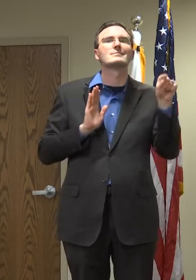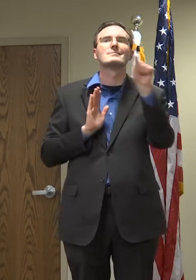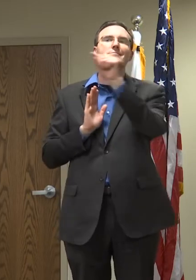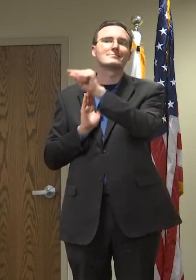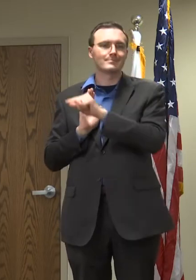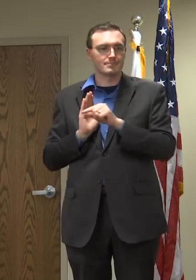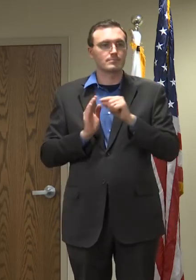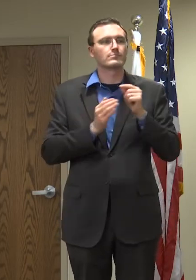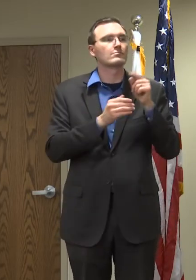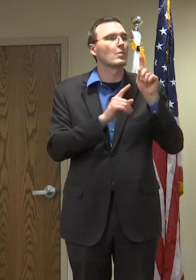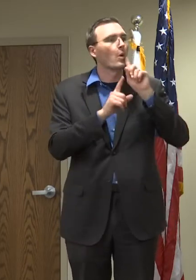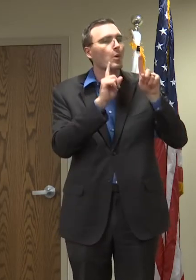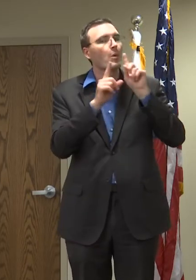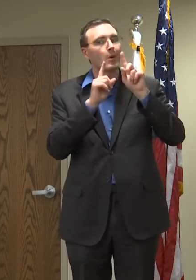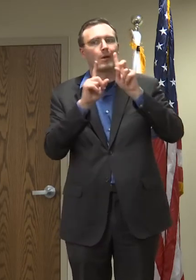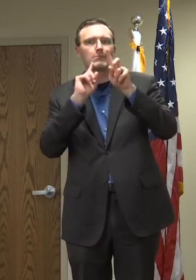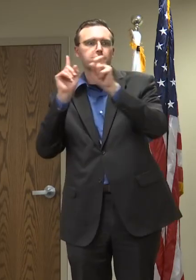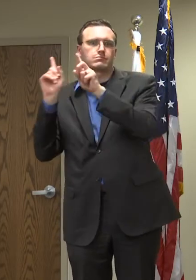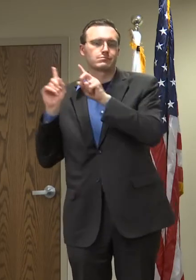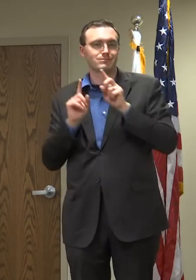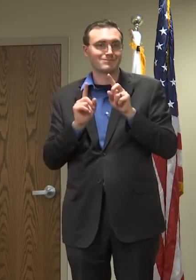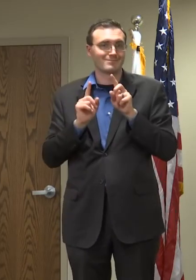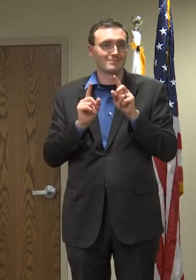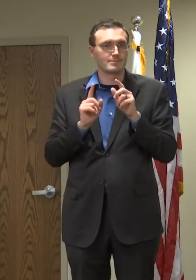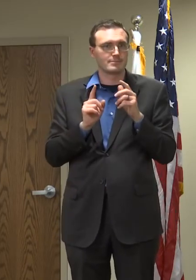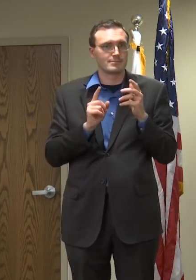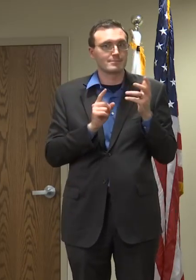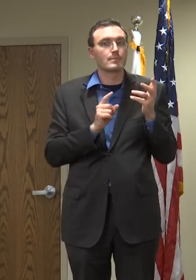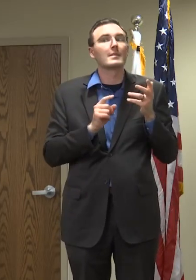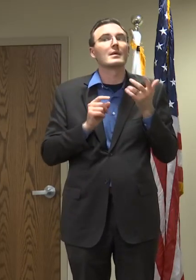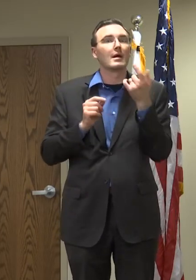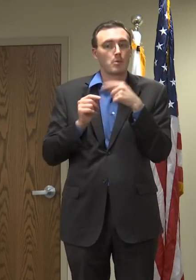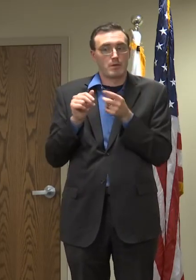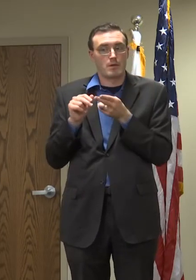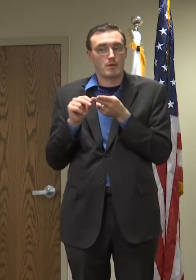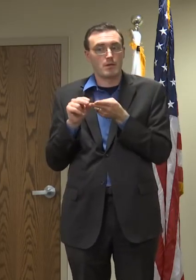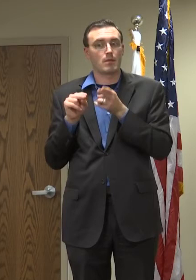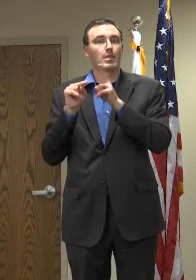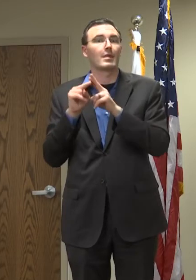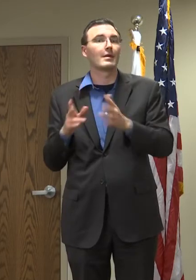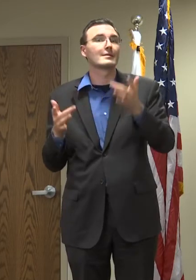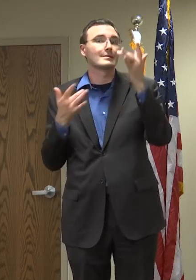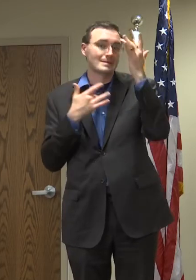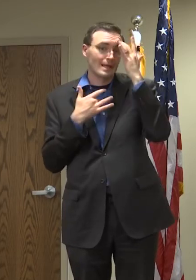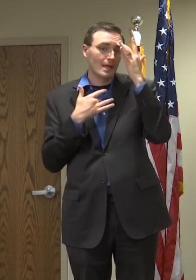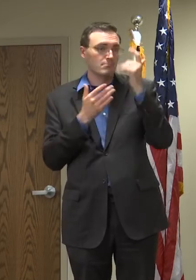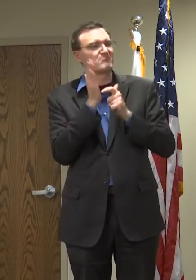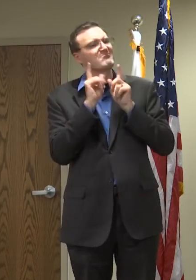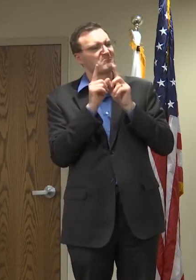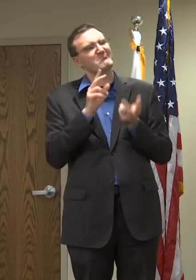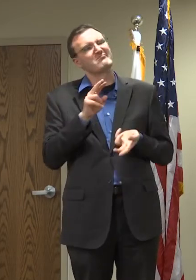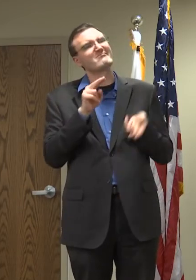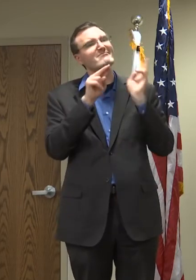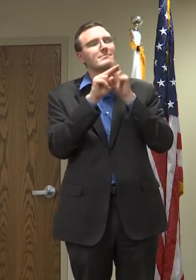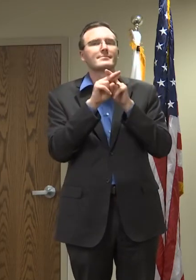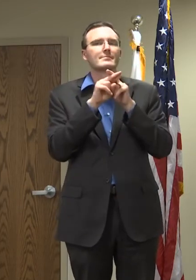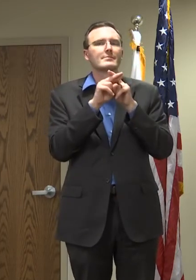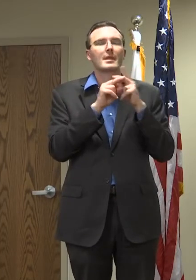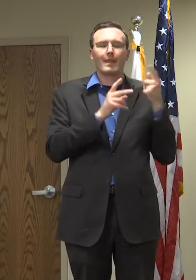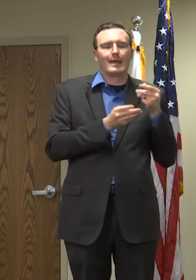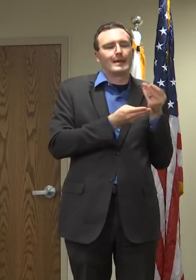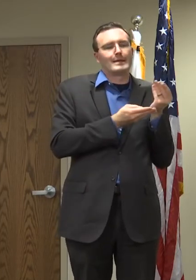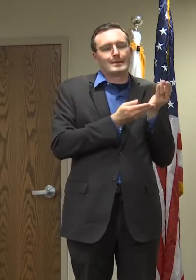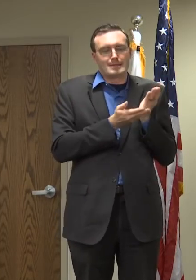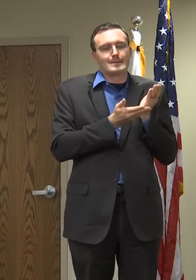a national perspective is taxed again. So things that we were just beginning to be able to get enough